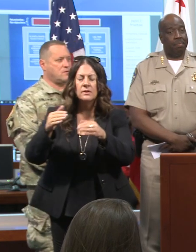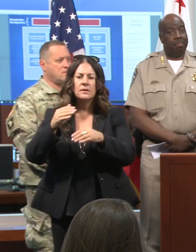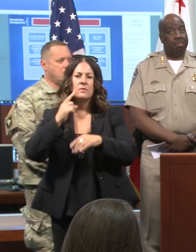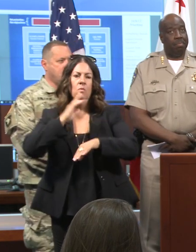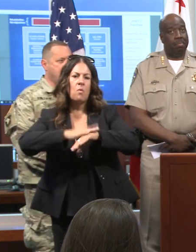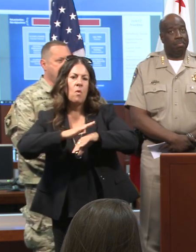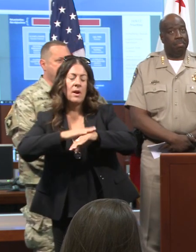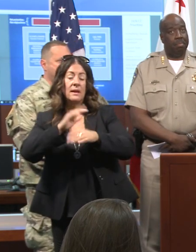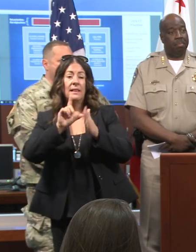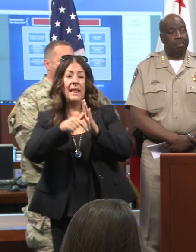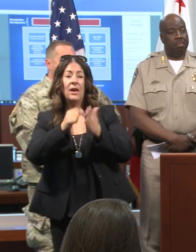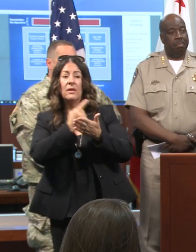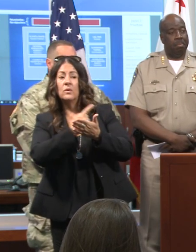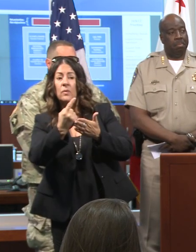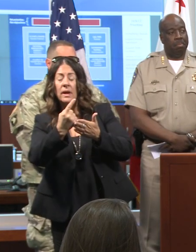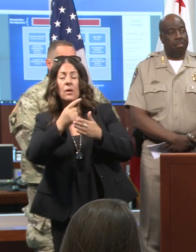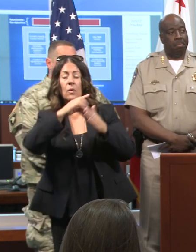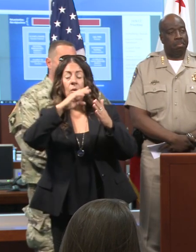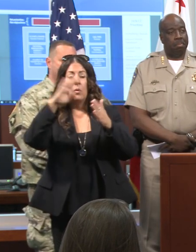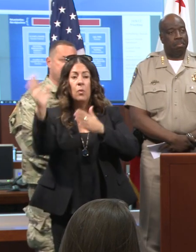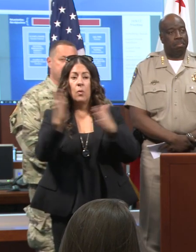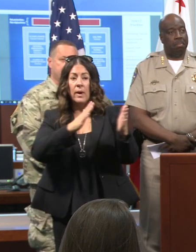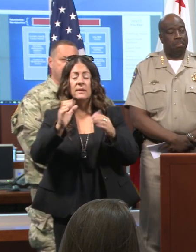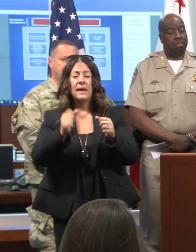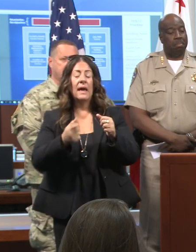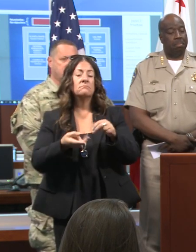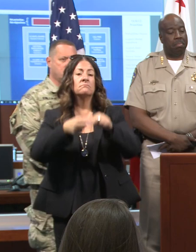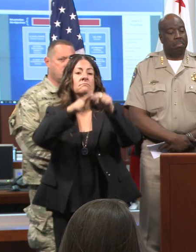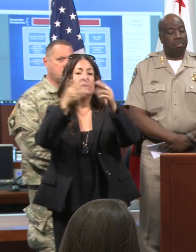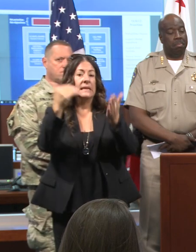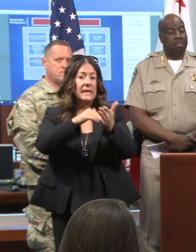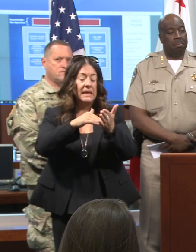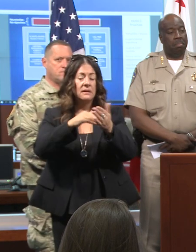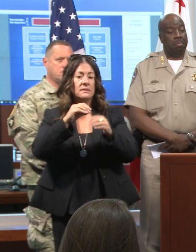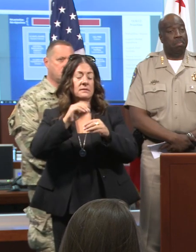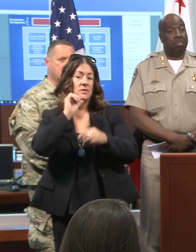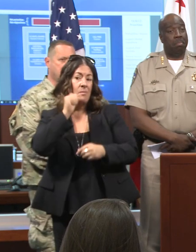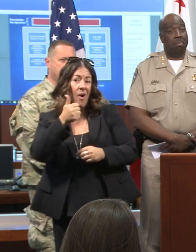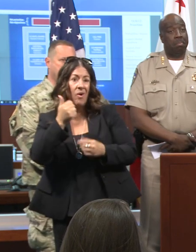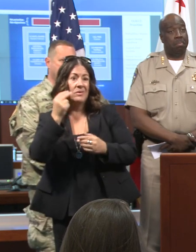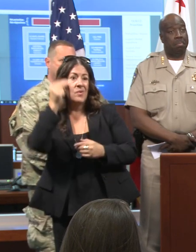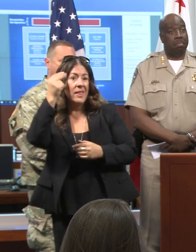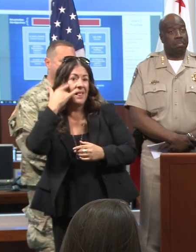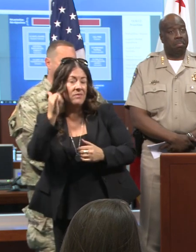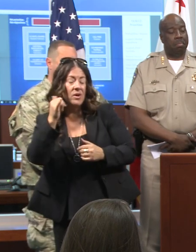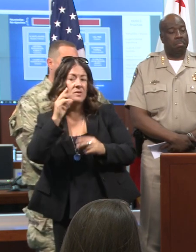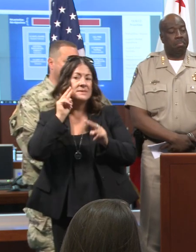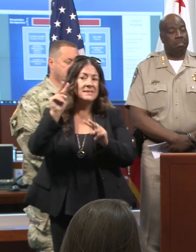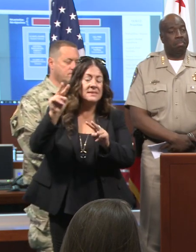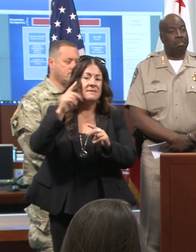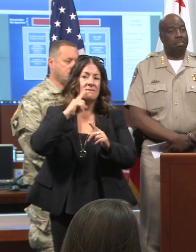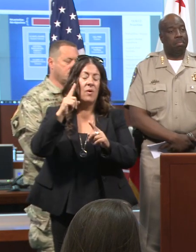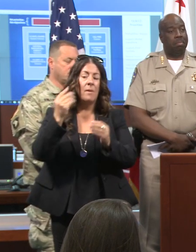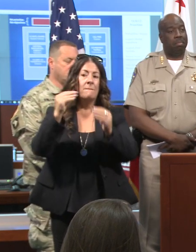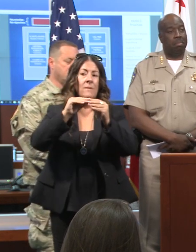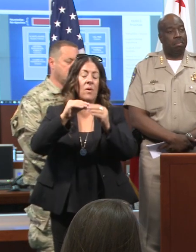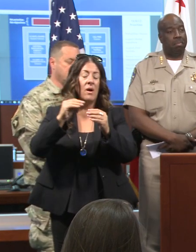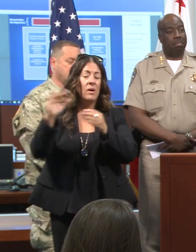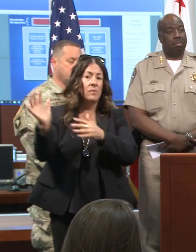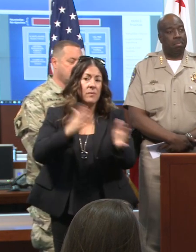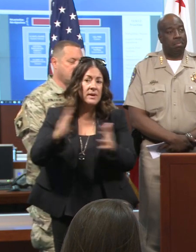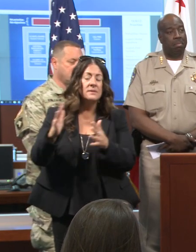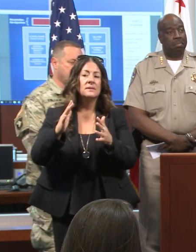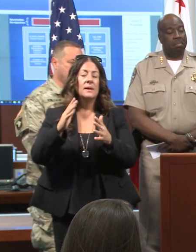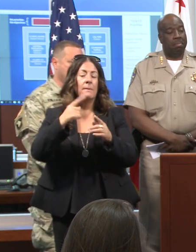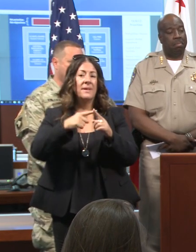for later in the week, possibly as early as tomorrow in Northern California, again, for stronger winds and low relative